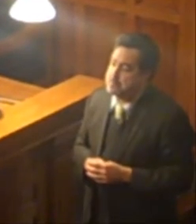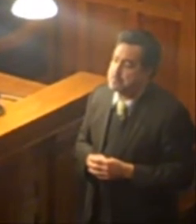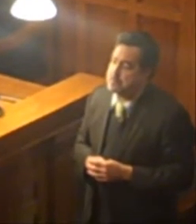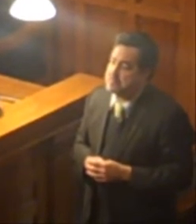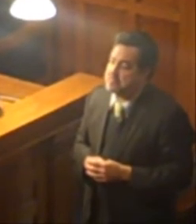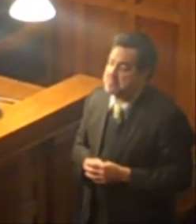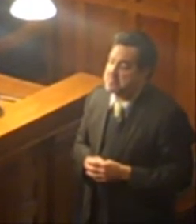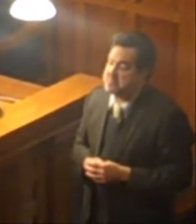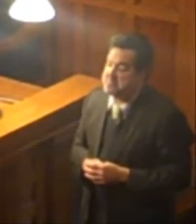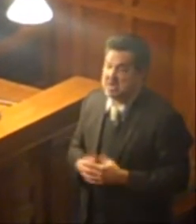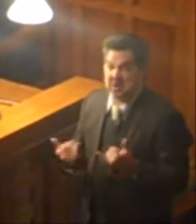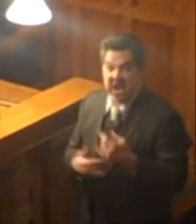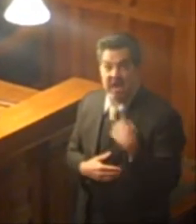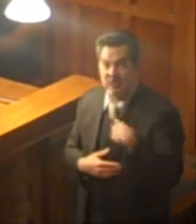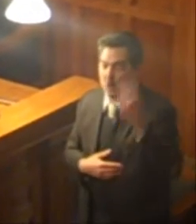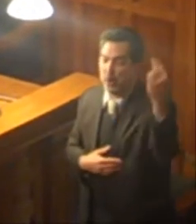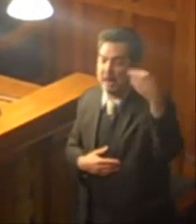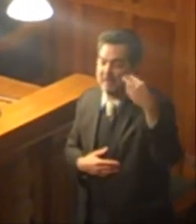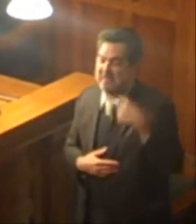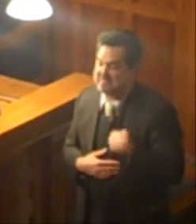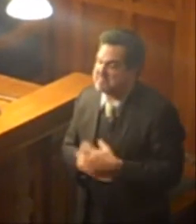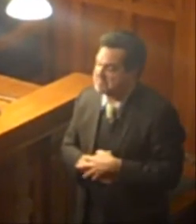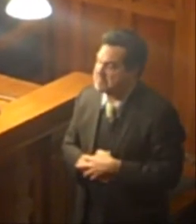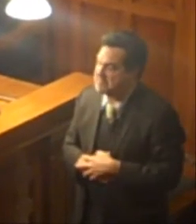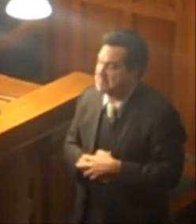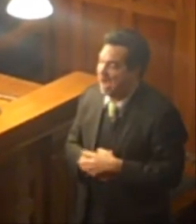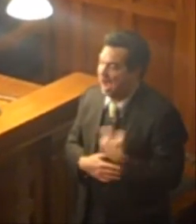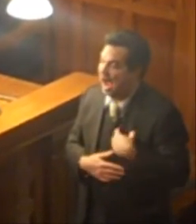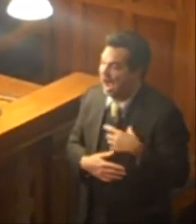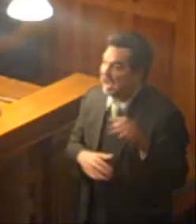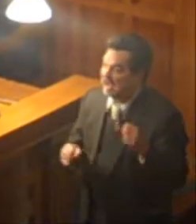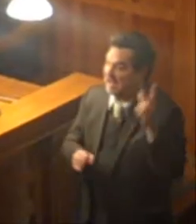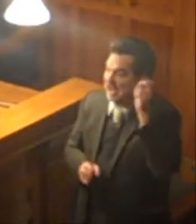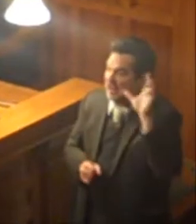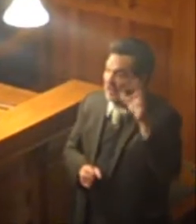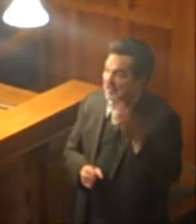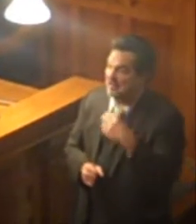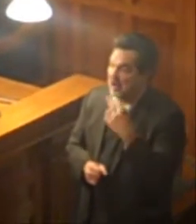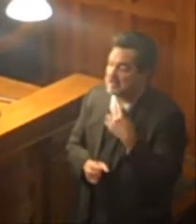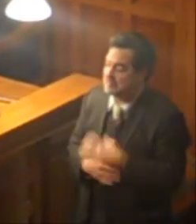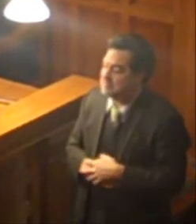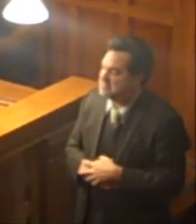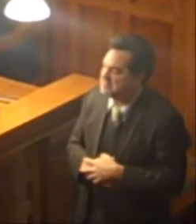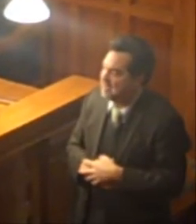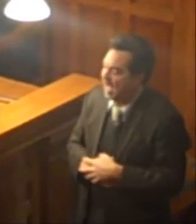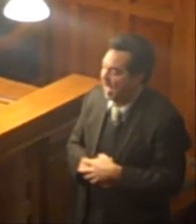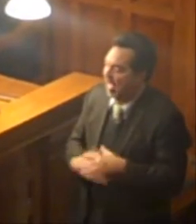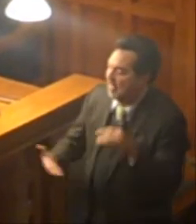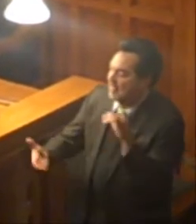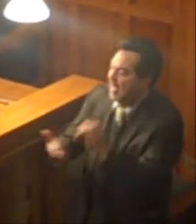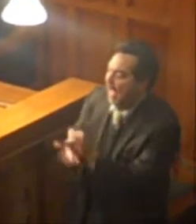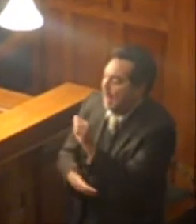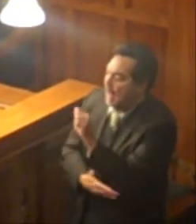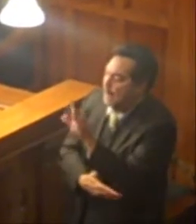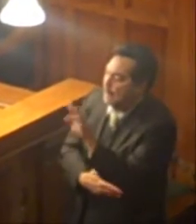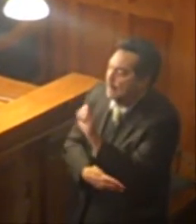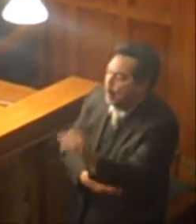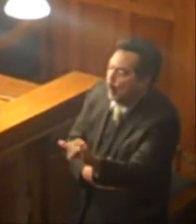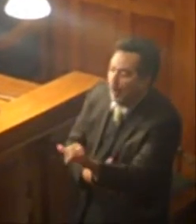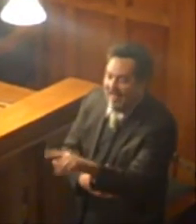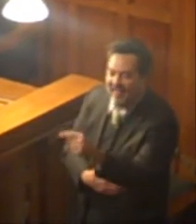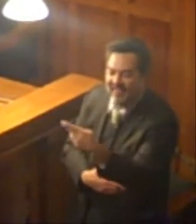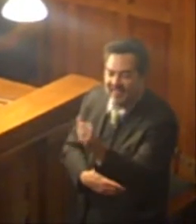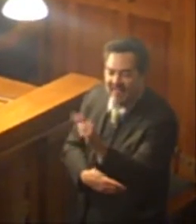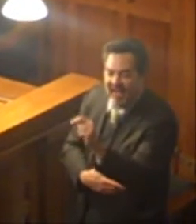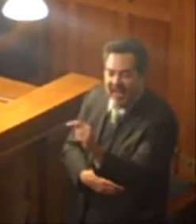He's looking down at me today, and I can hear him say, "That boy, Rod." That was his favorite saying. He grew